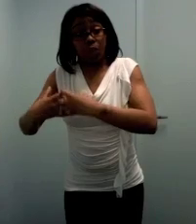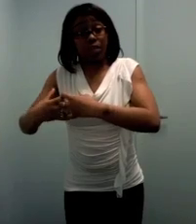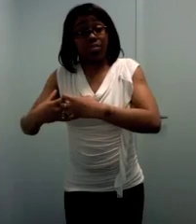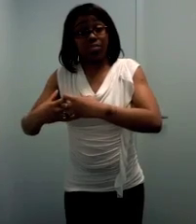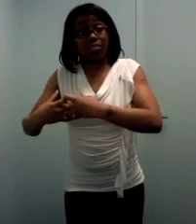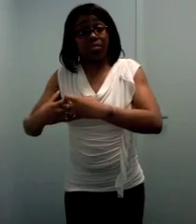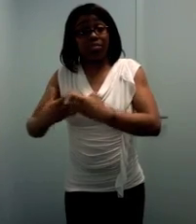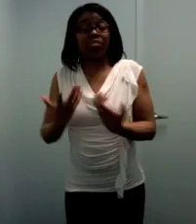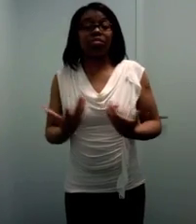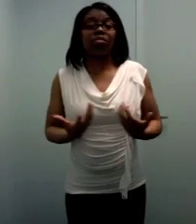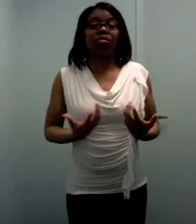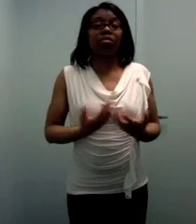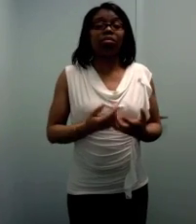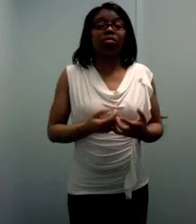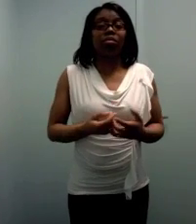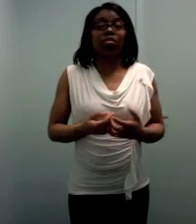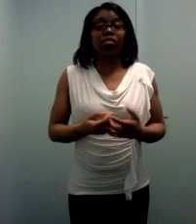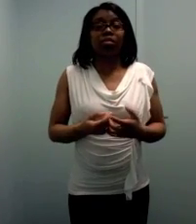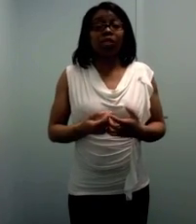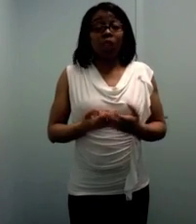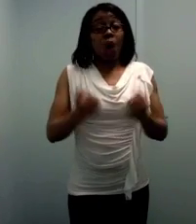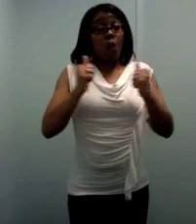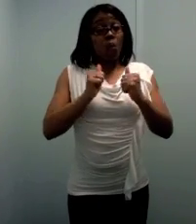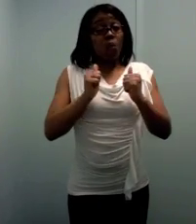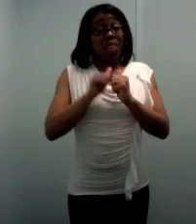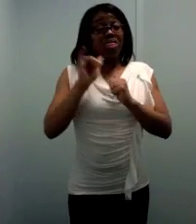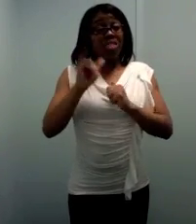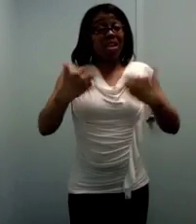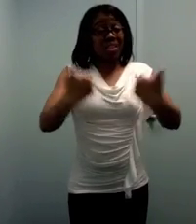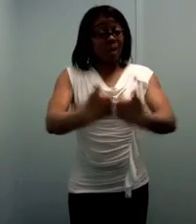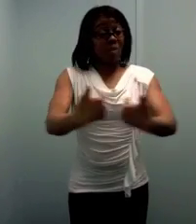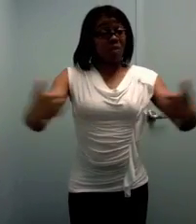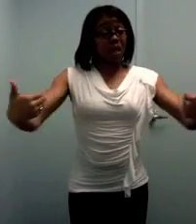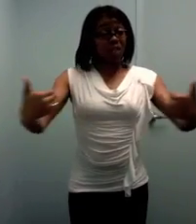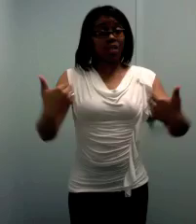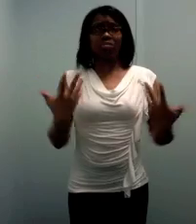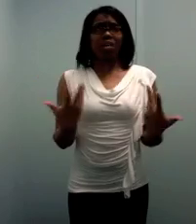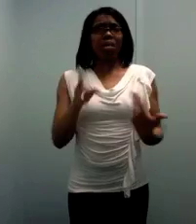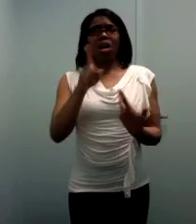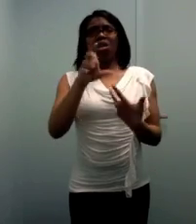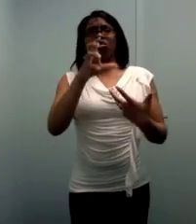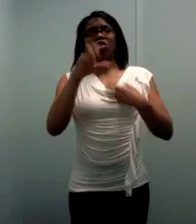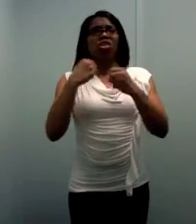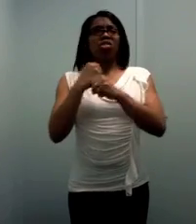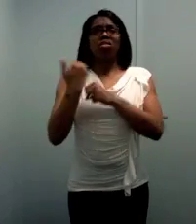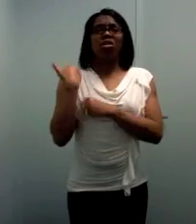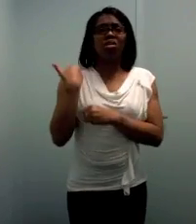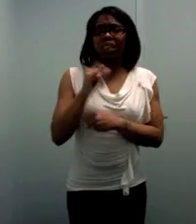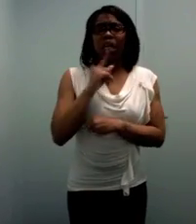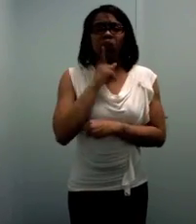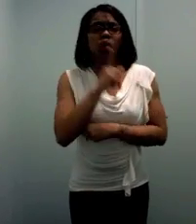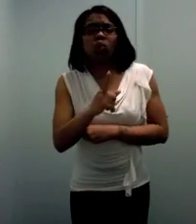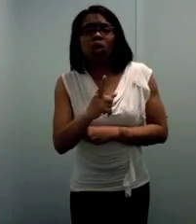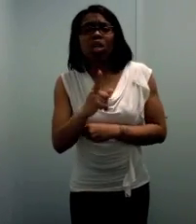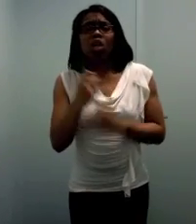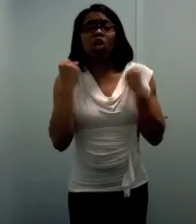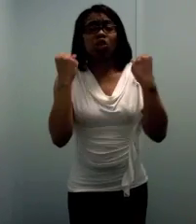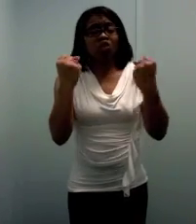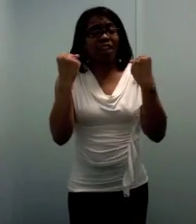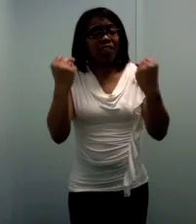And automation allows you to make that separation. 100 years ago, it's certainly true that to drive a car, you kind of need to know a lot about the mechanics of